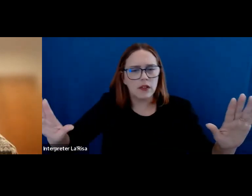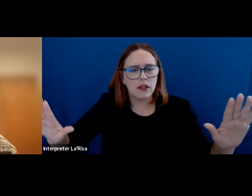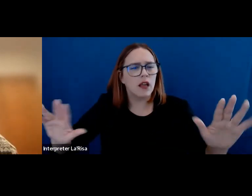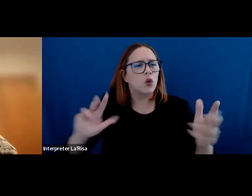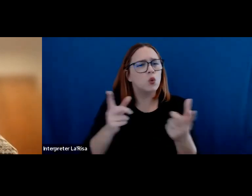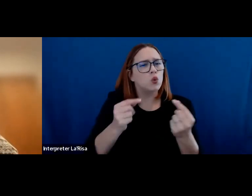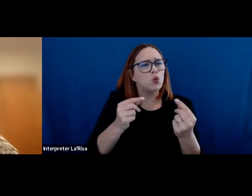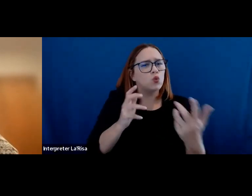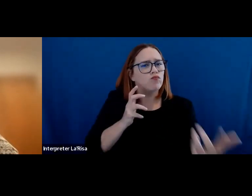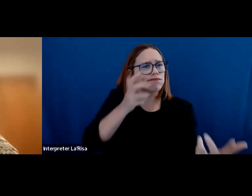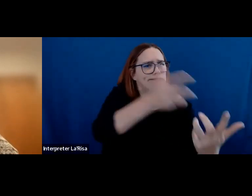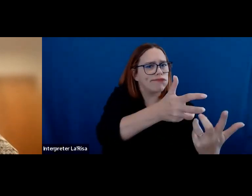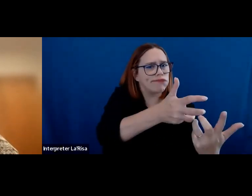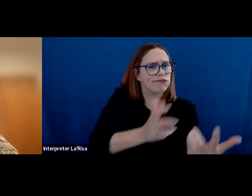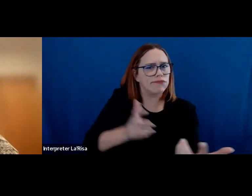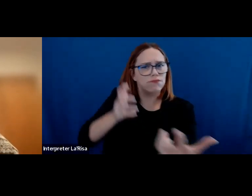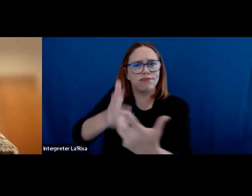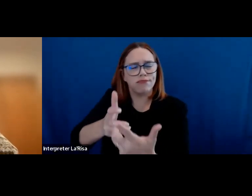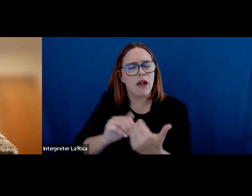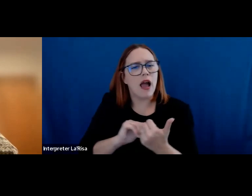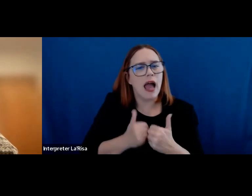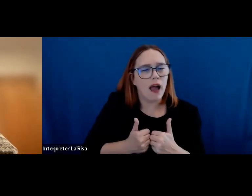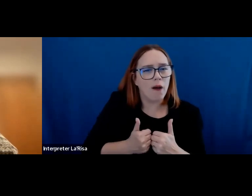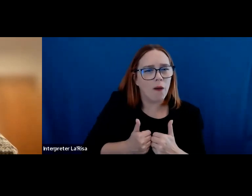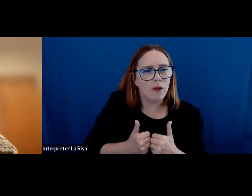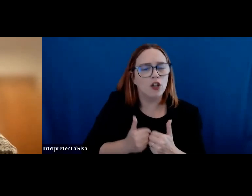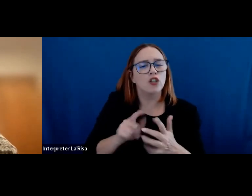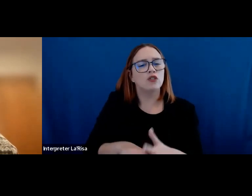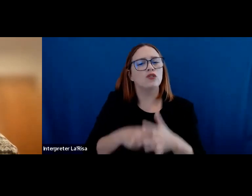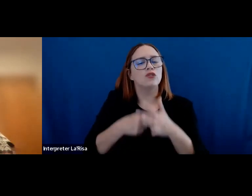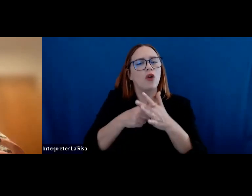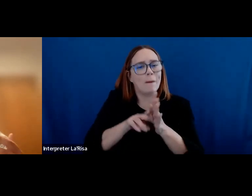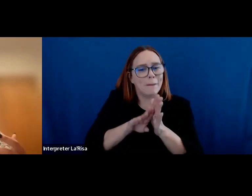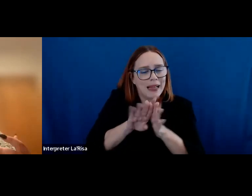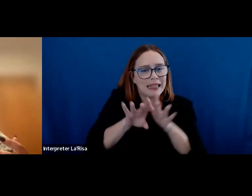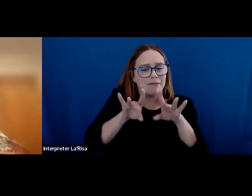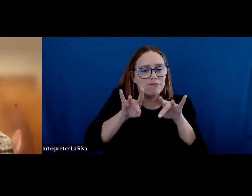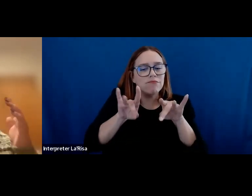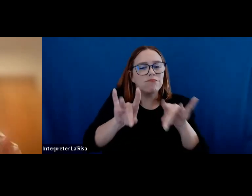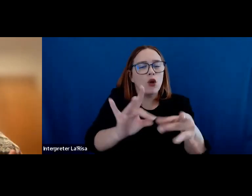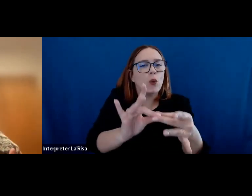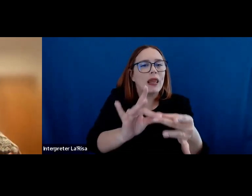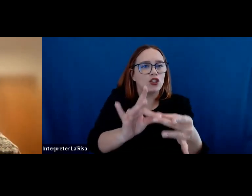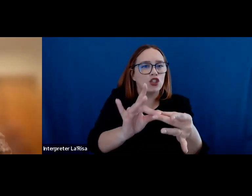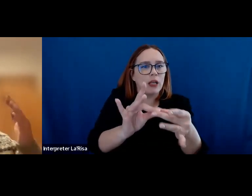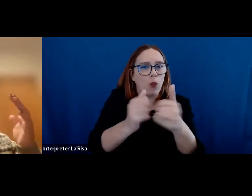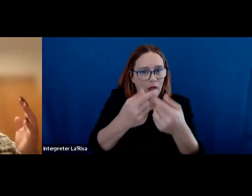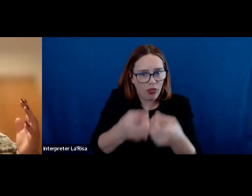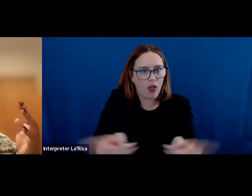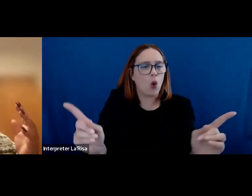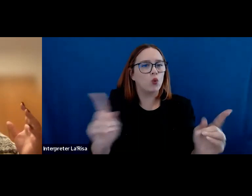other organizations that serve those communities. And I'm not talking about, oh, we've had one meeting